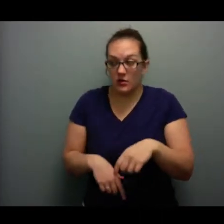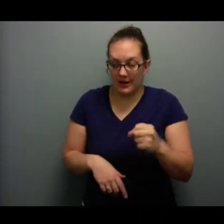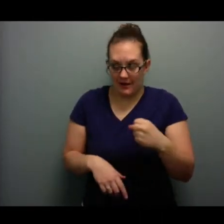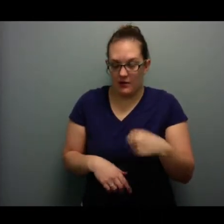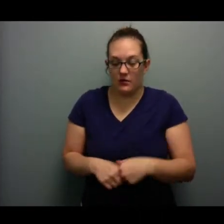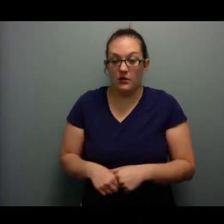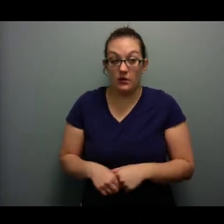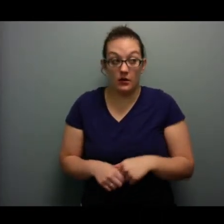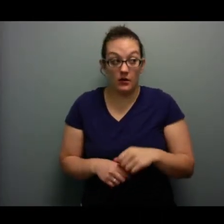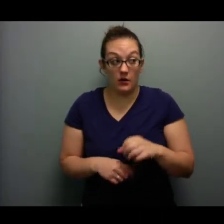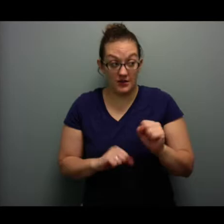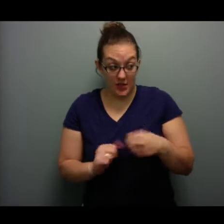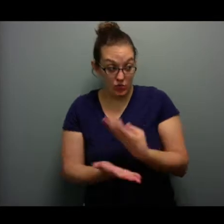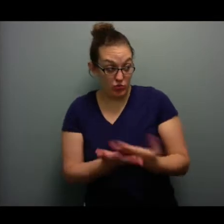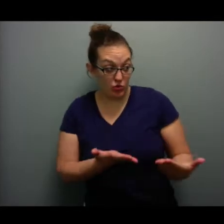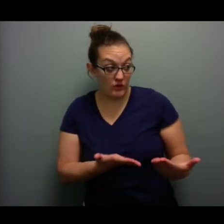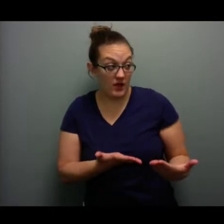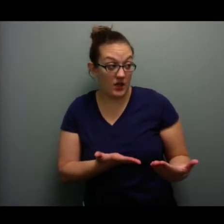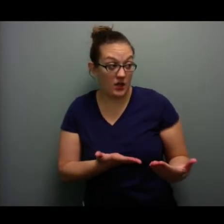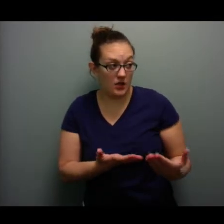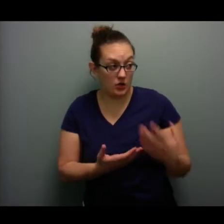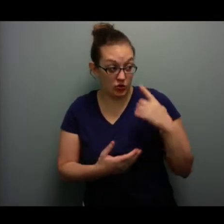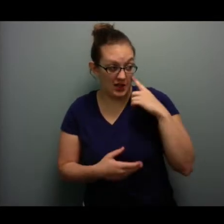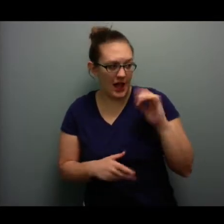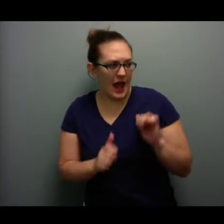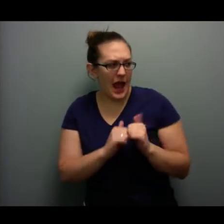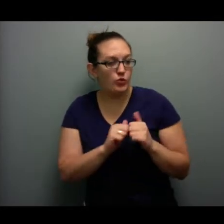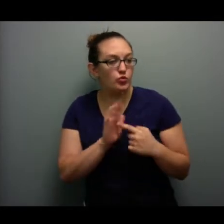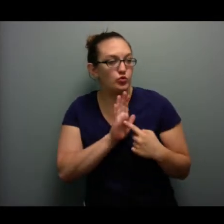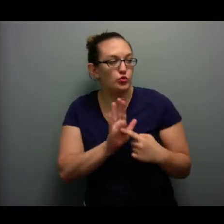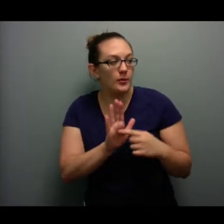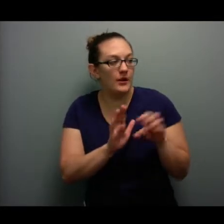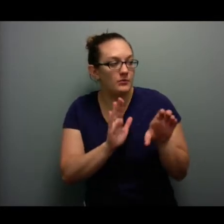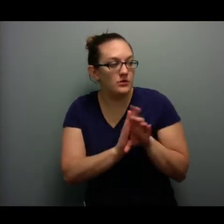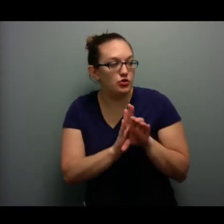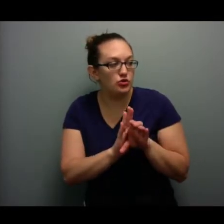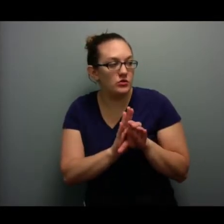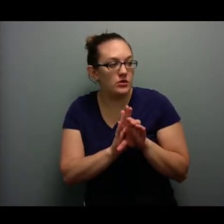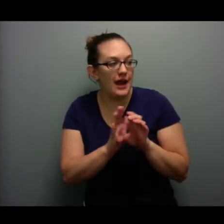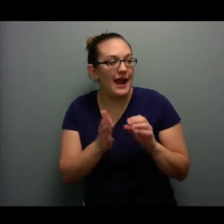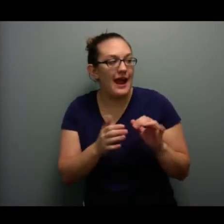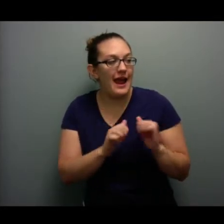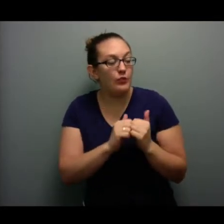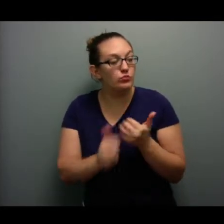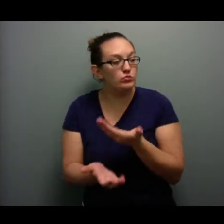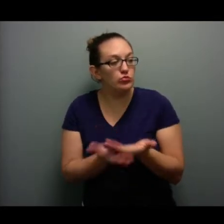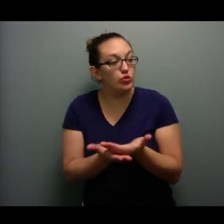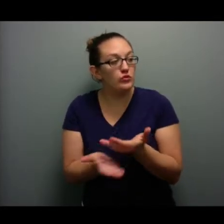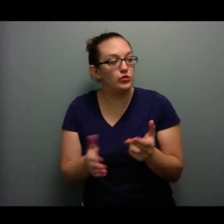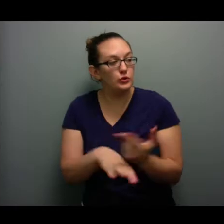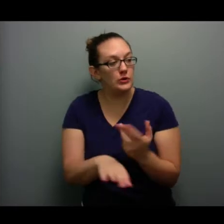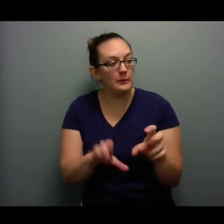you prove it? What do you think? How can you show me in the picture? How could you prove it in the picture?